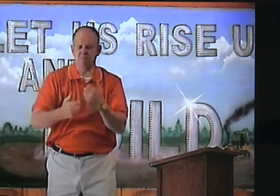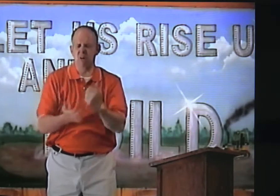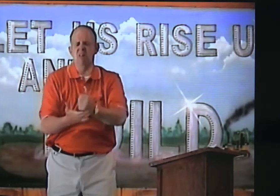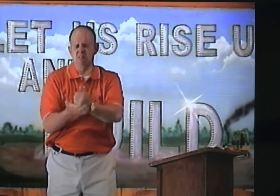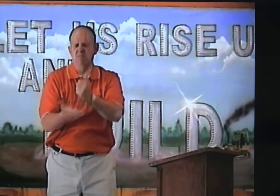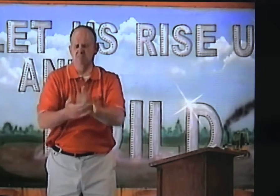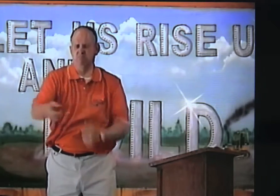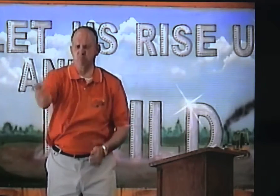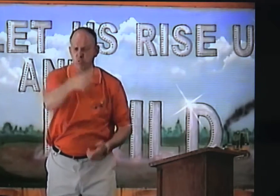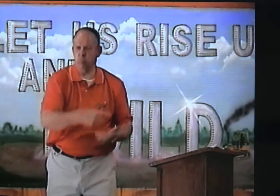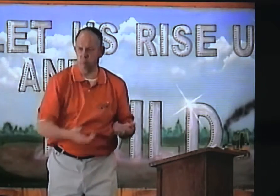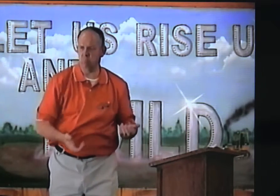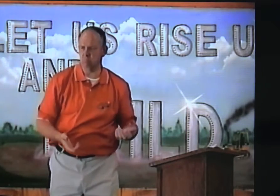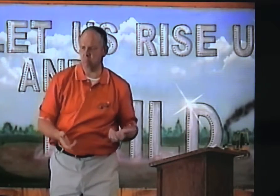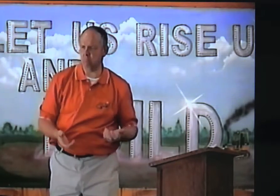many, many years. She'll help you.